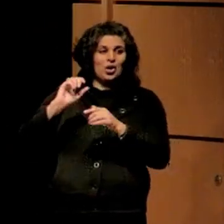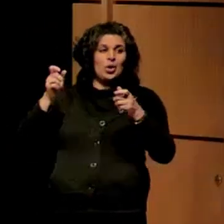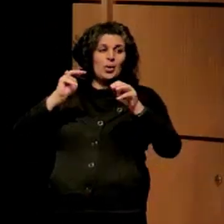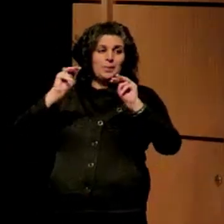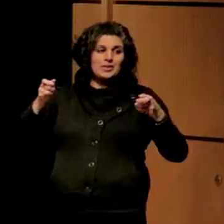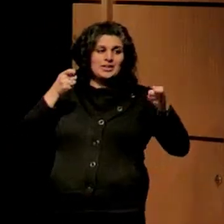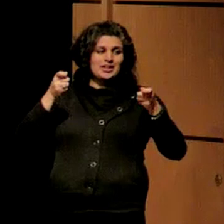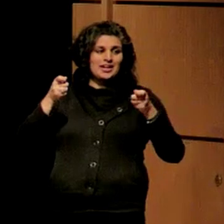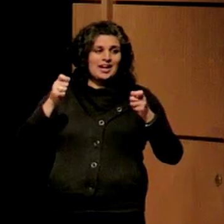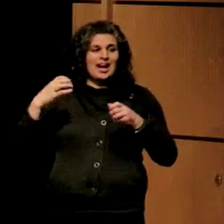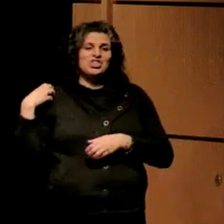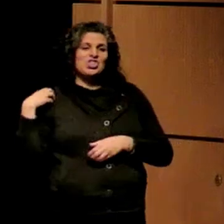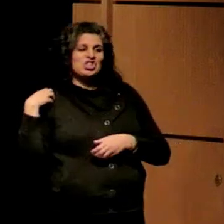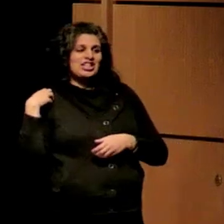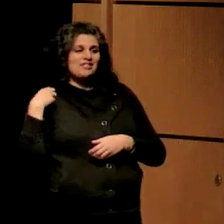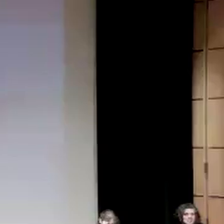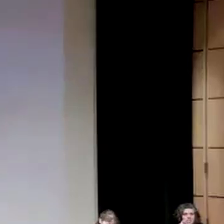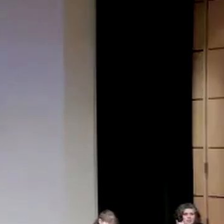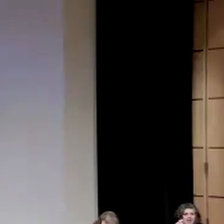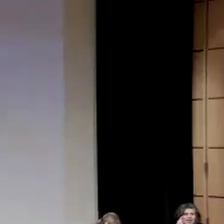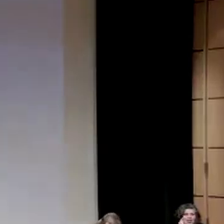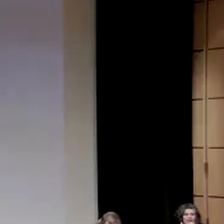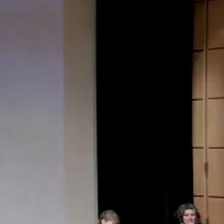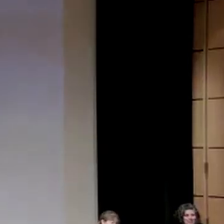Director and Chief Curator. Thank you.